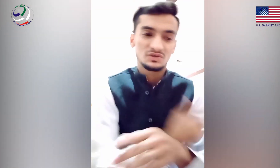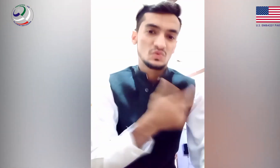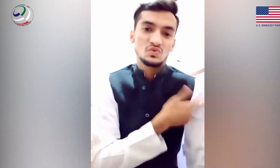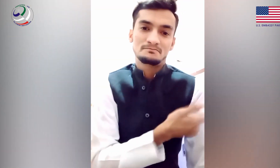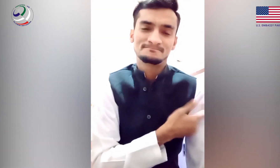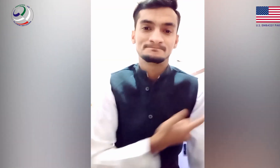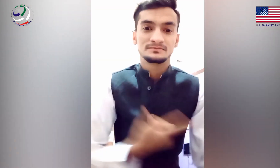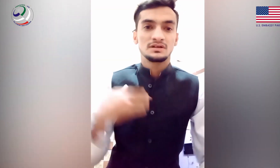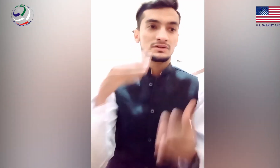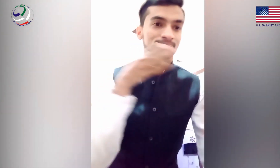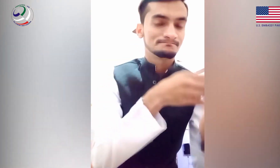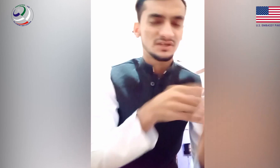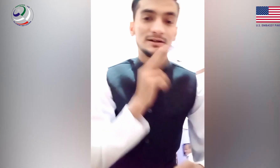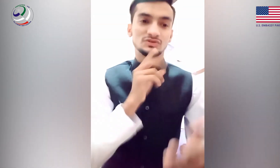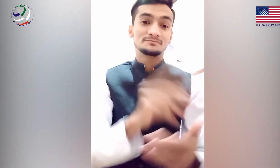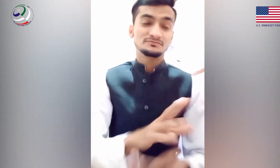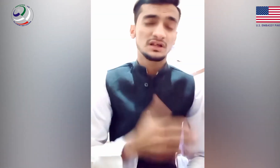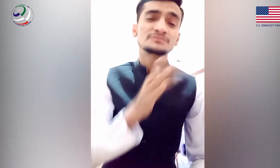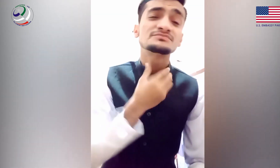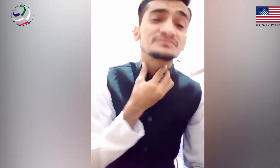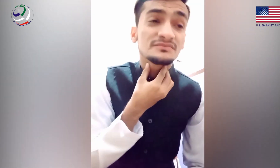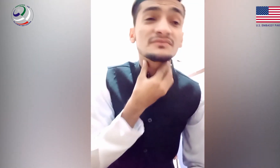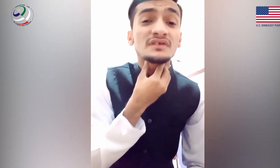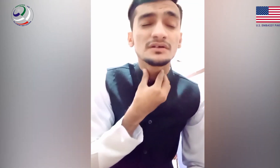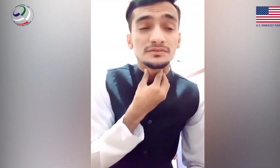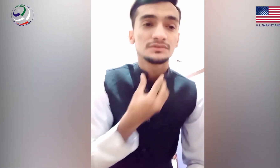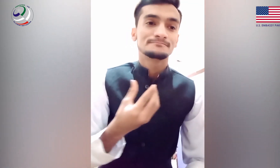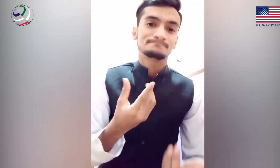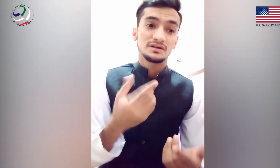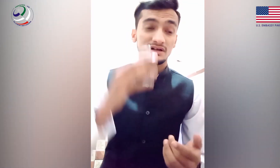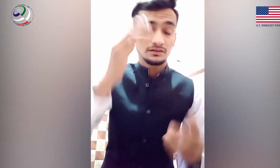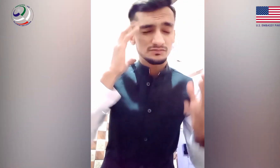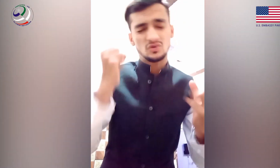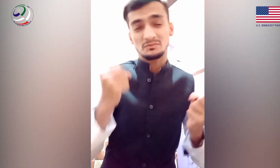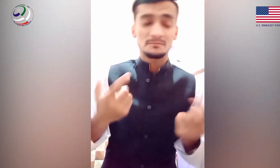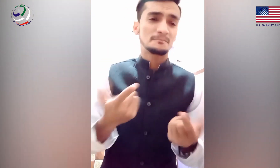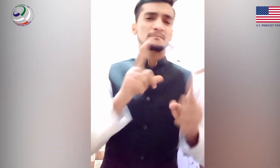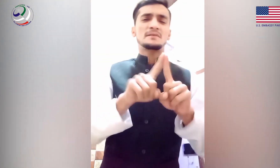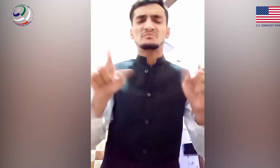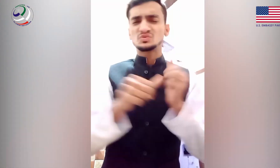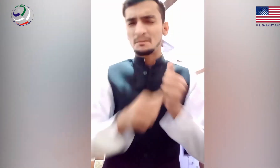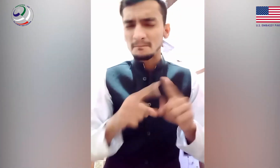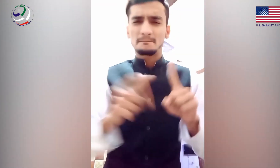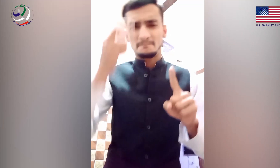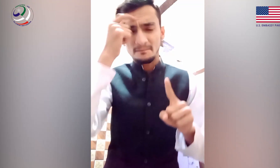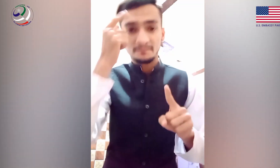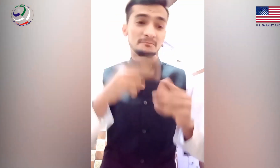Once I went to the doctor because I had a sore throat and a headache. But they couldn't understand what I was